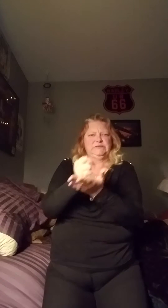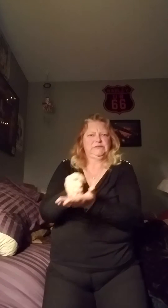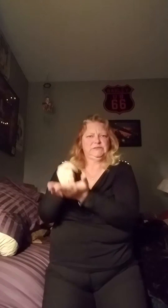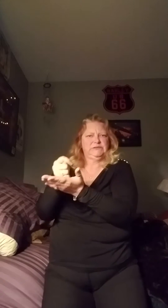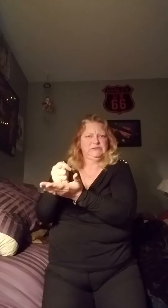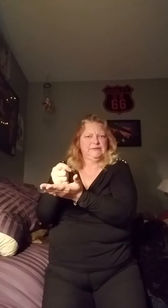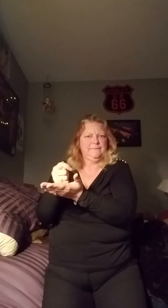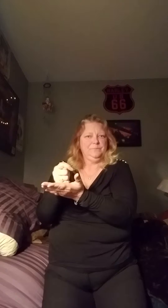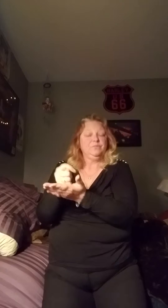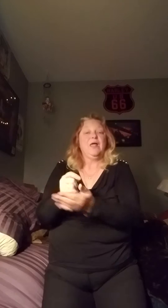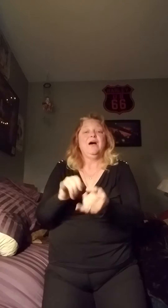Finally,